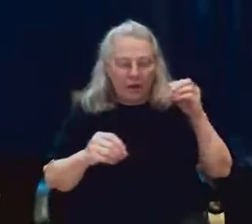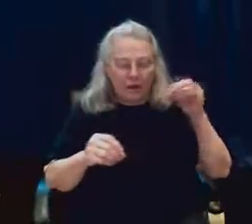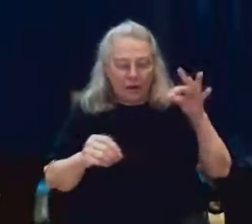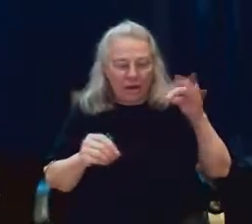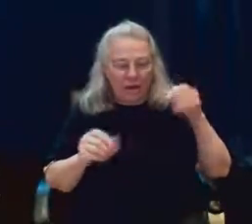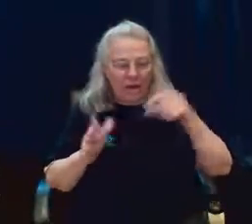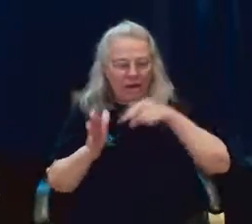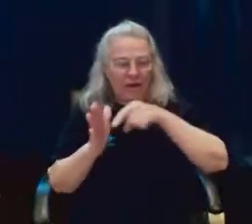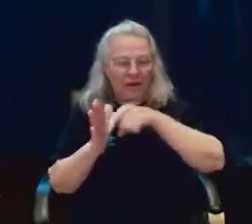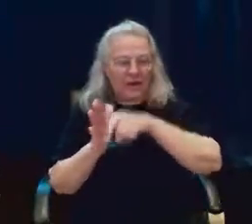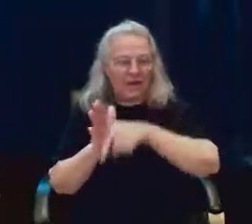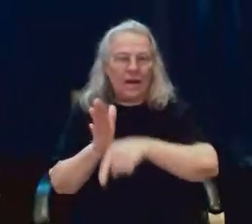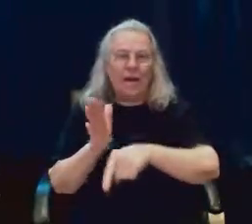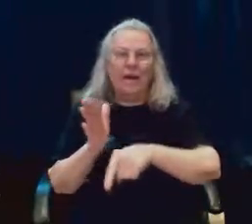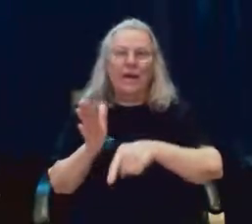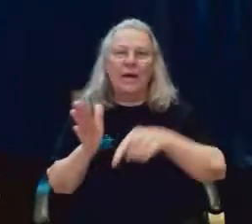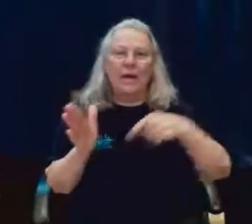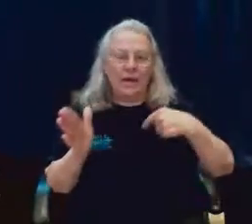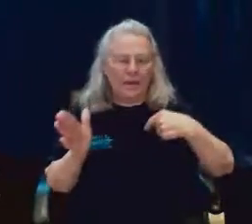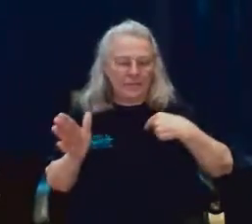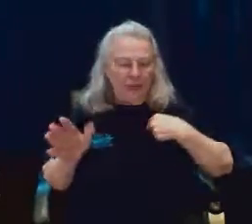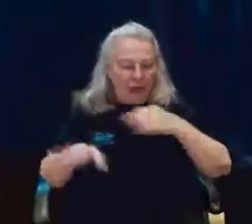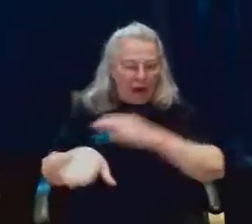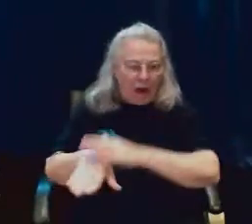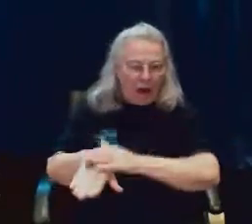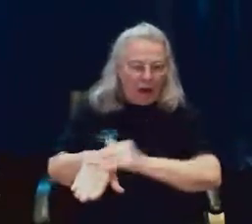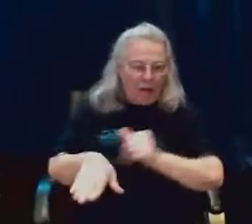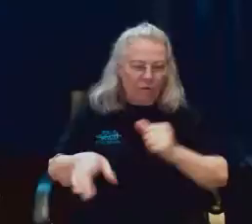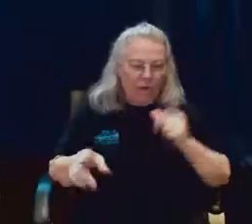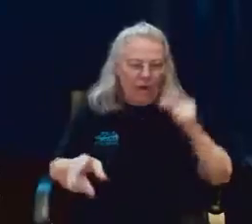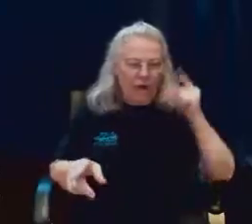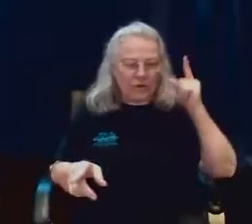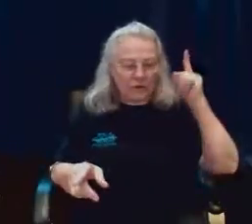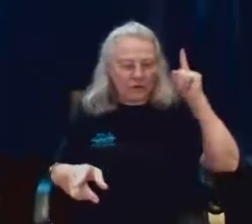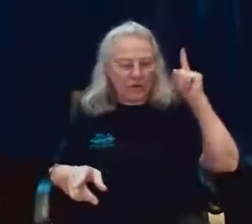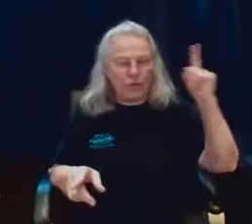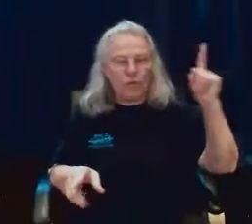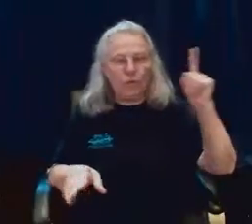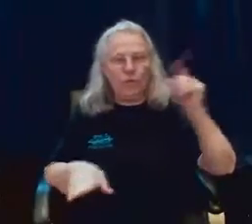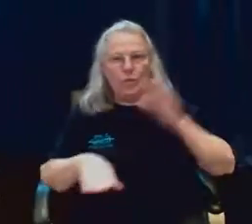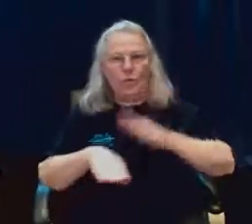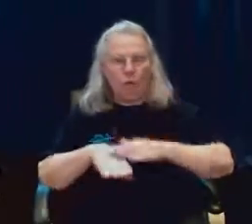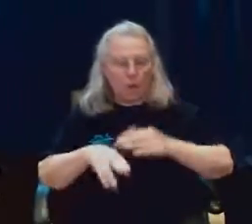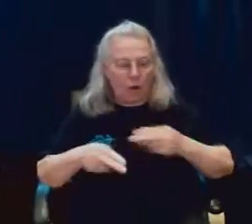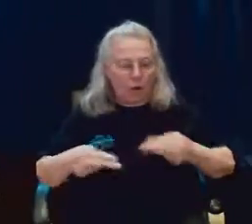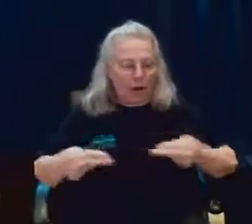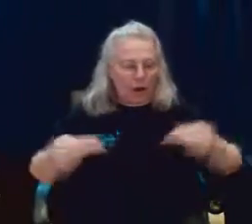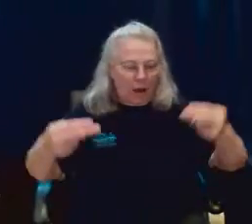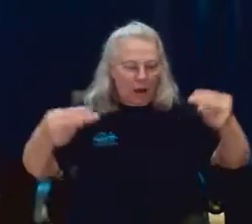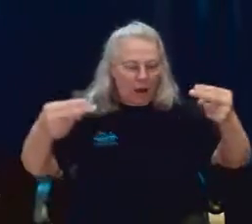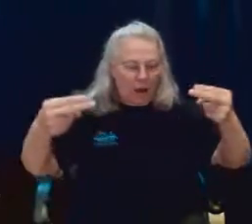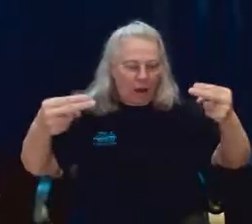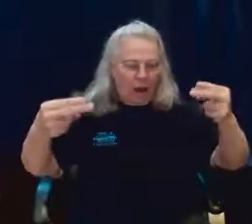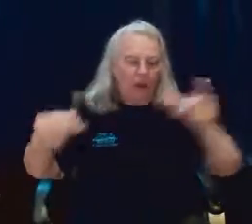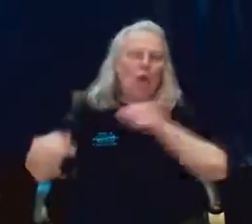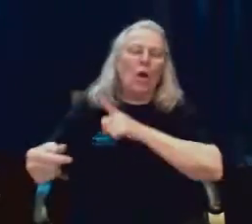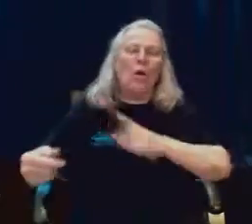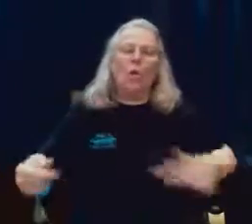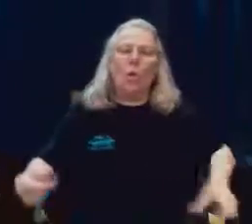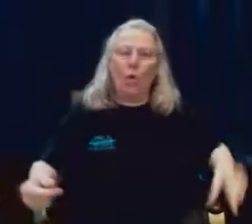Out of the depth I cry to you on high,